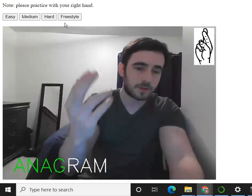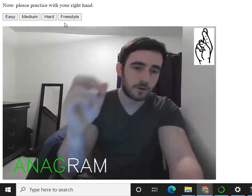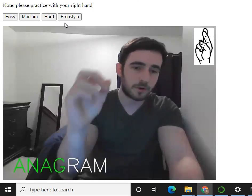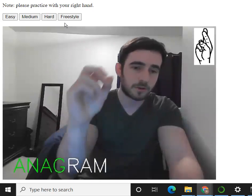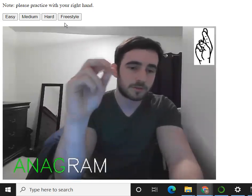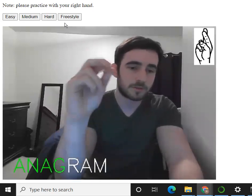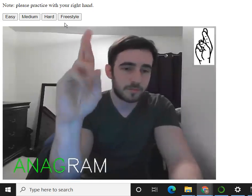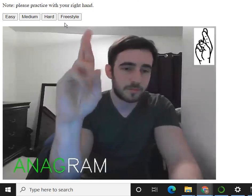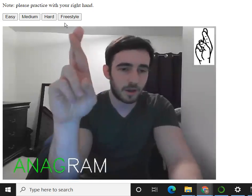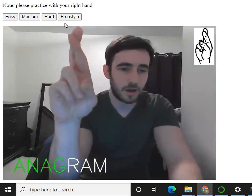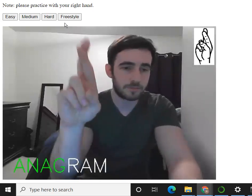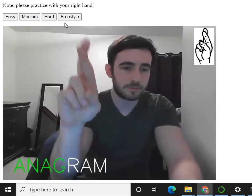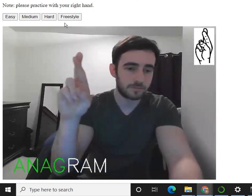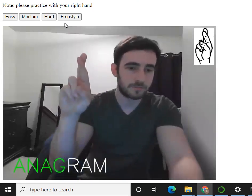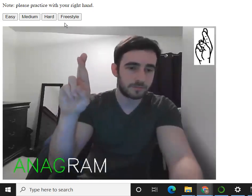how it works.